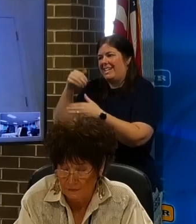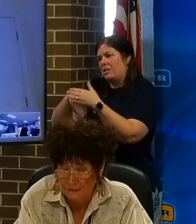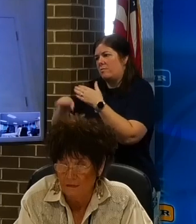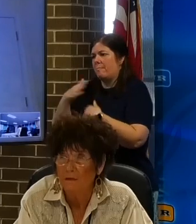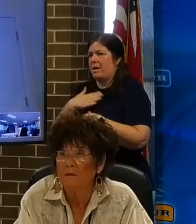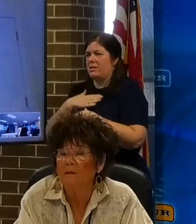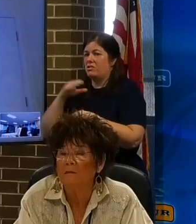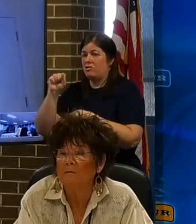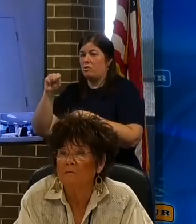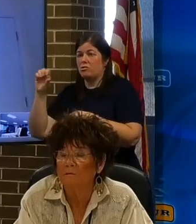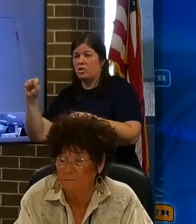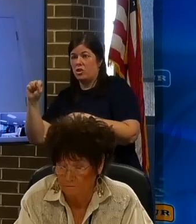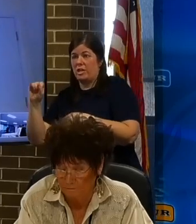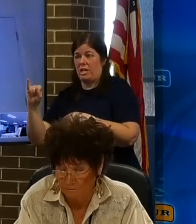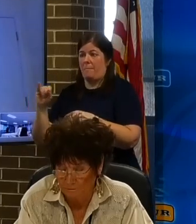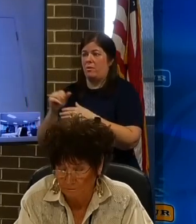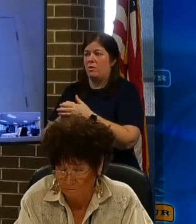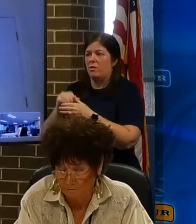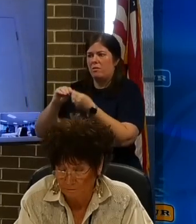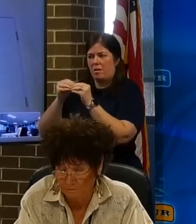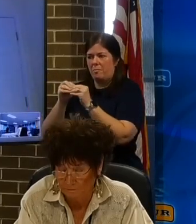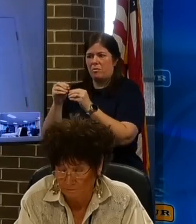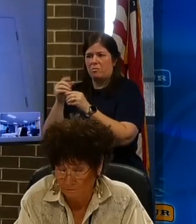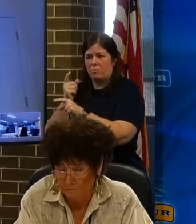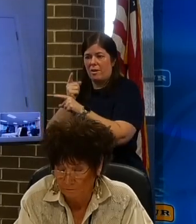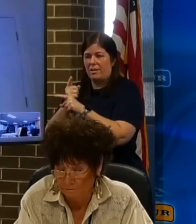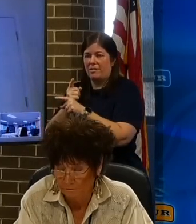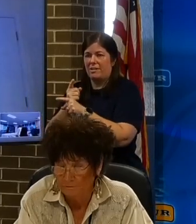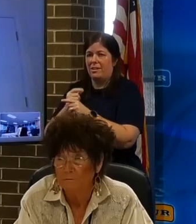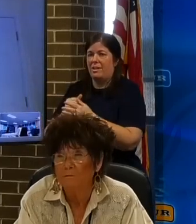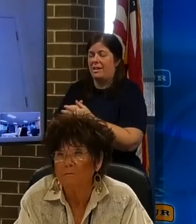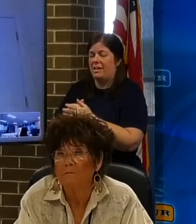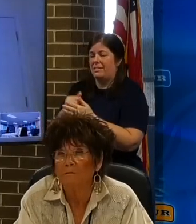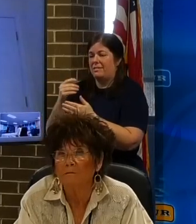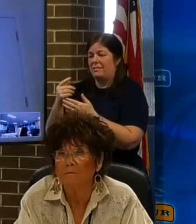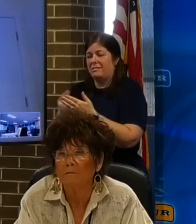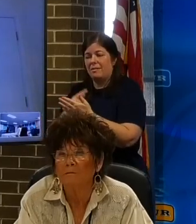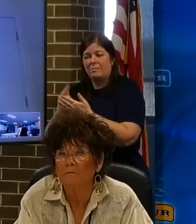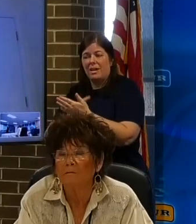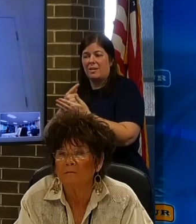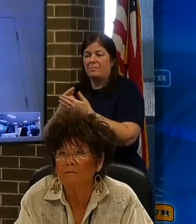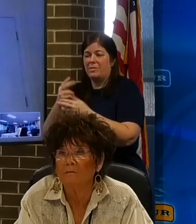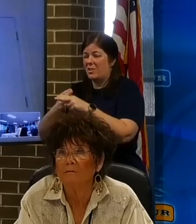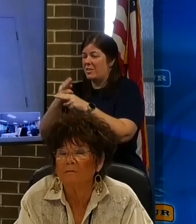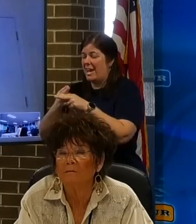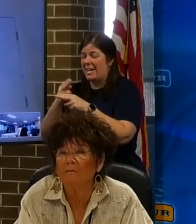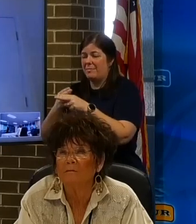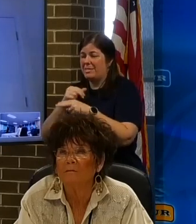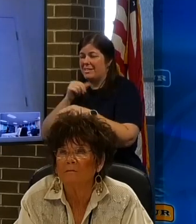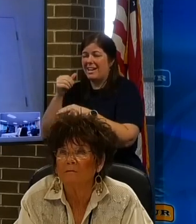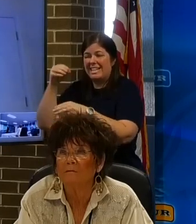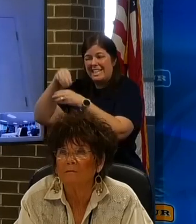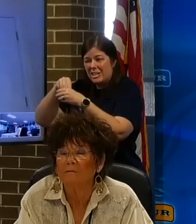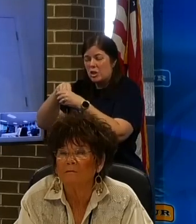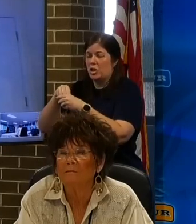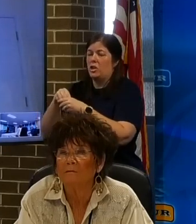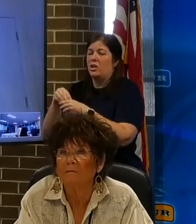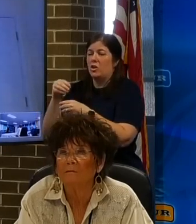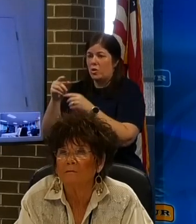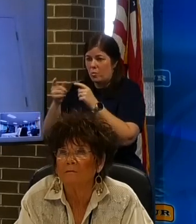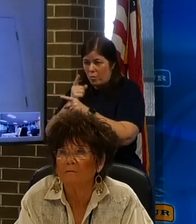properly. Seen a lot of cases where people don't even get their names entered correctly. And that punches them back out of the system, and